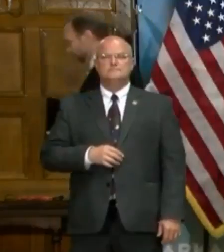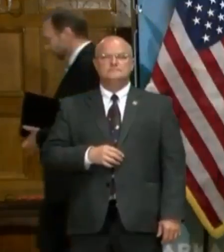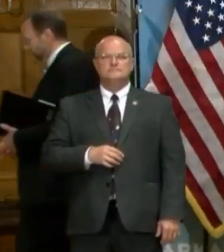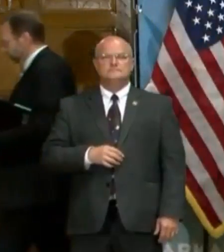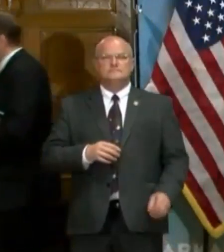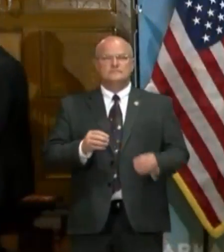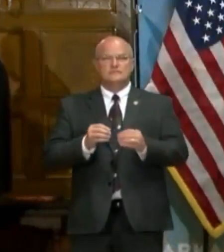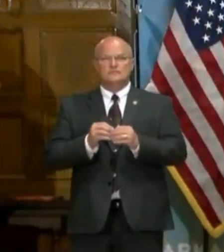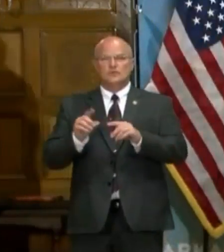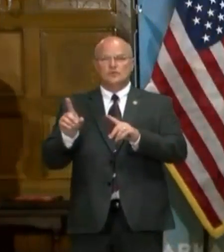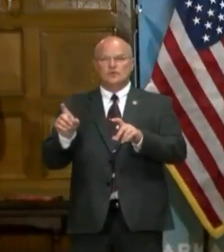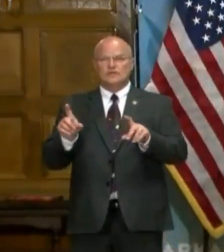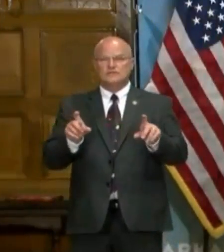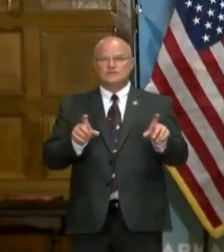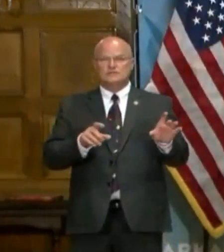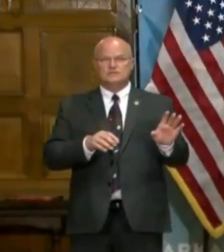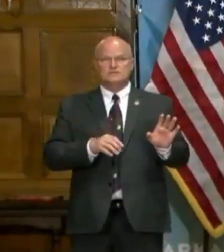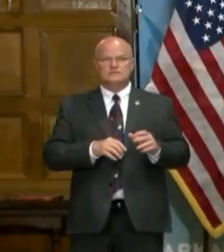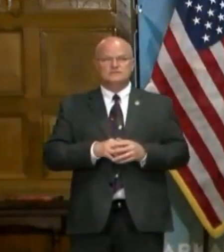Are there any other questions?